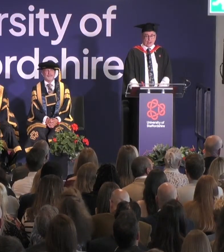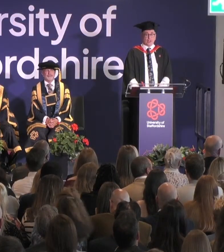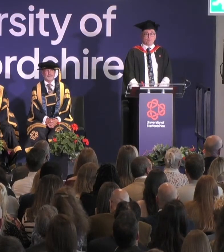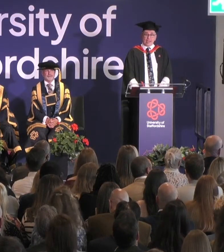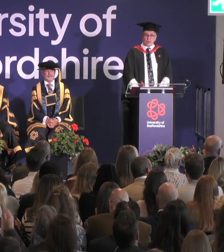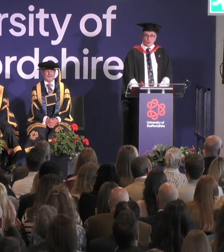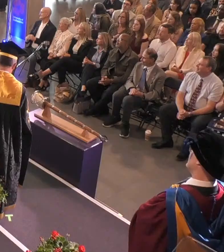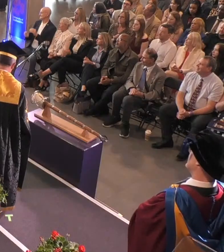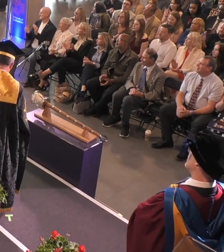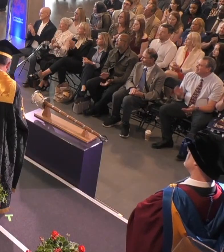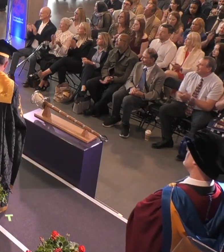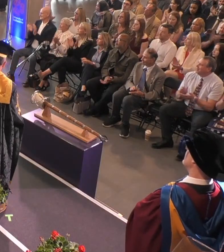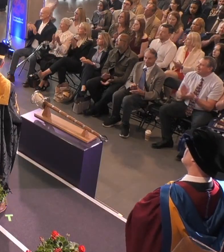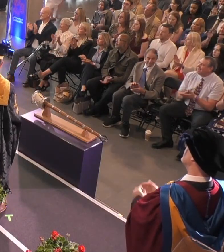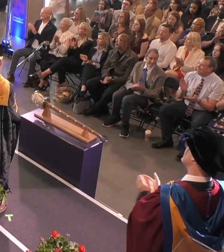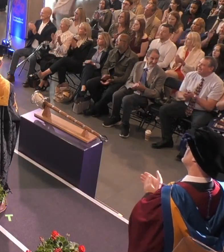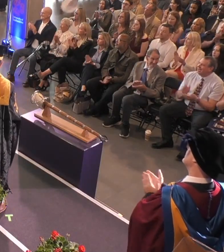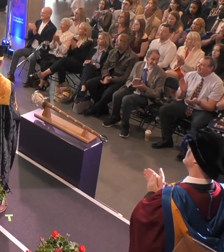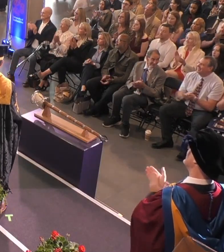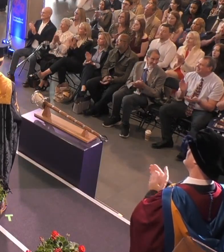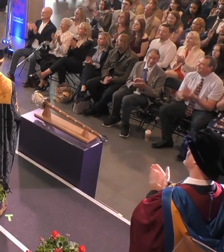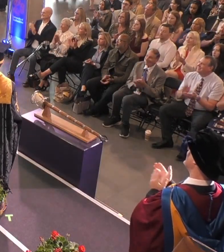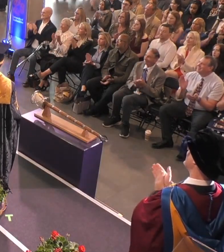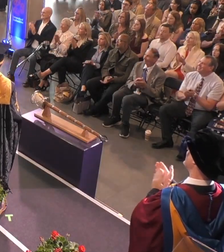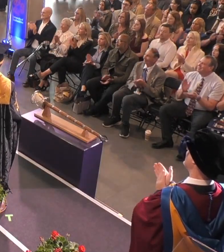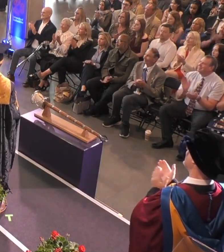Paige Wheeler-Bale.